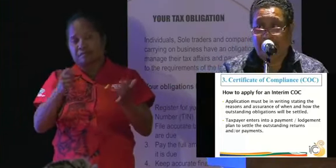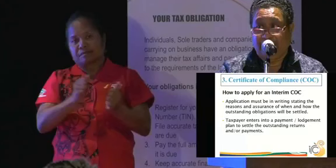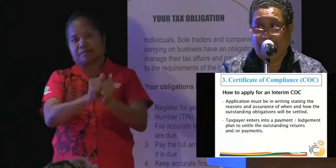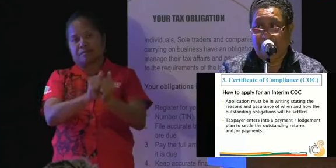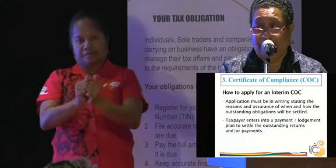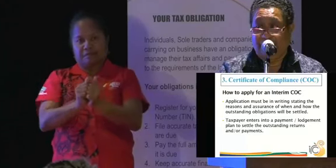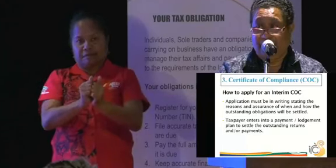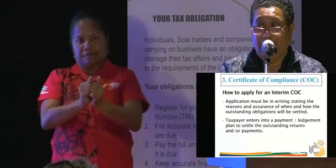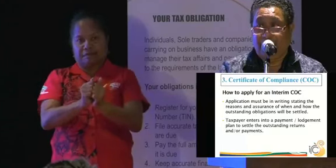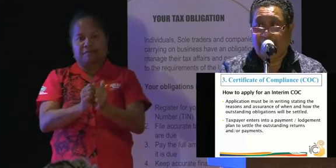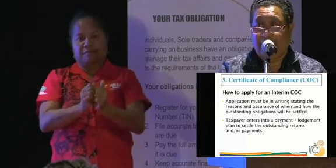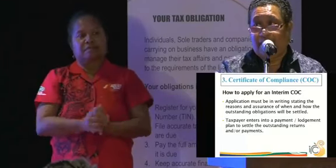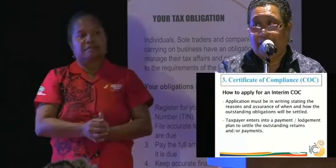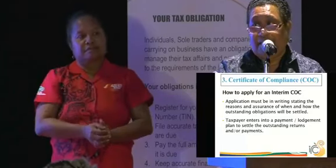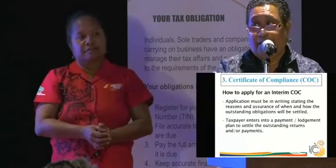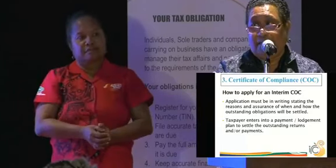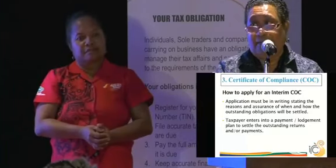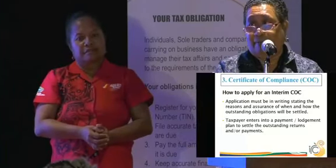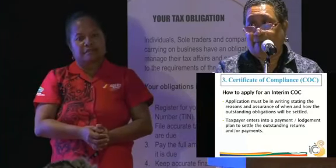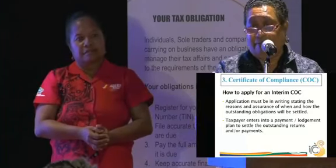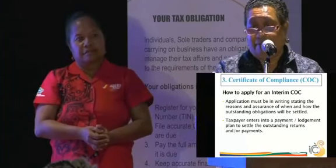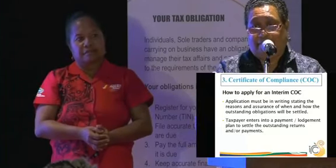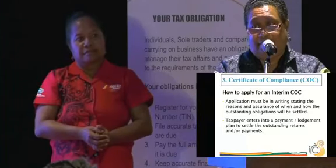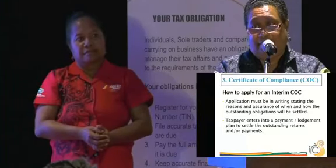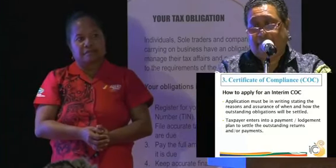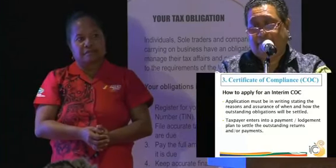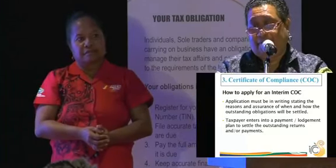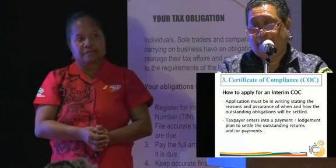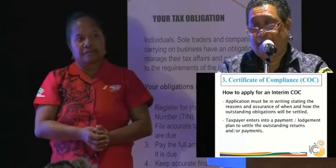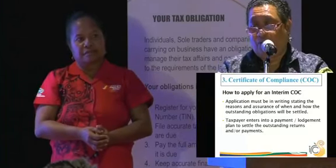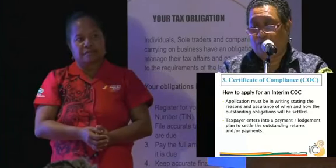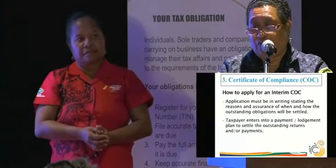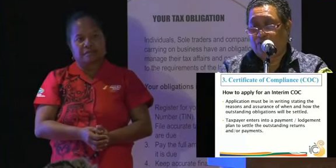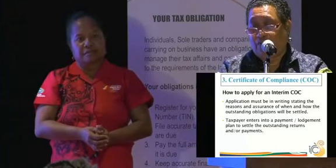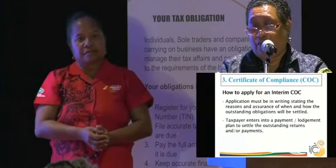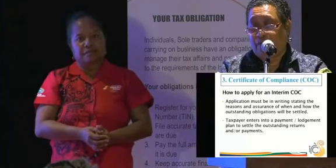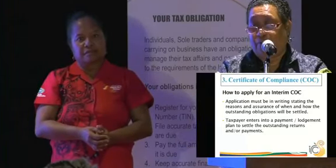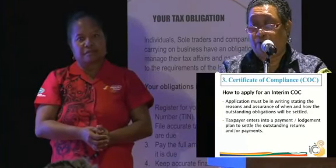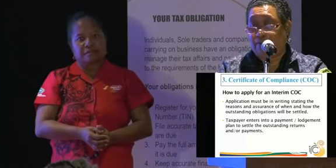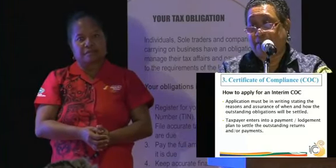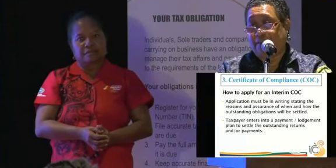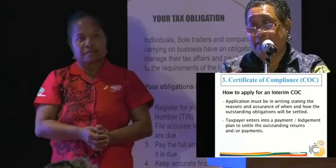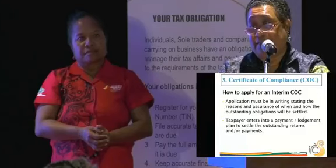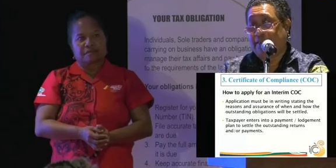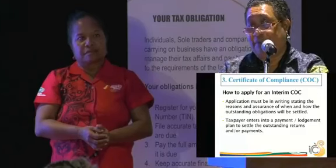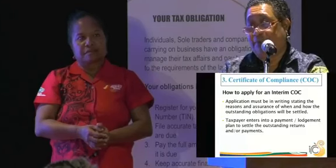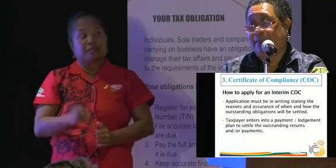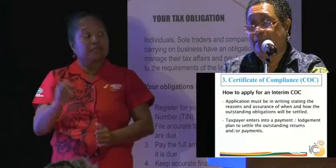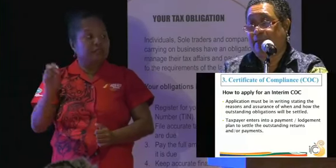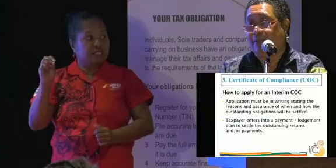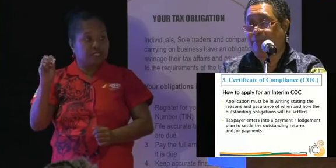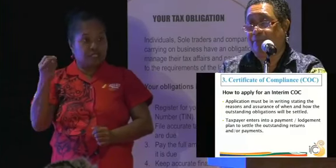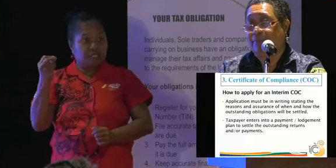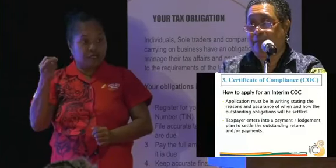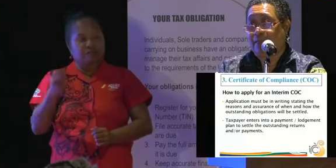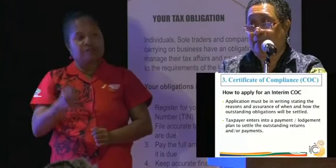agreement. Okay? And it goes through, the process is done